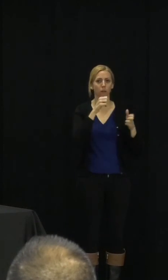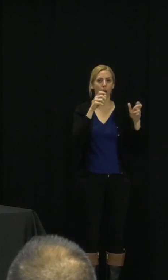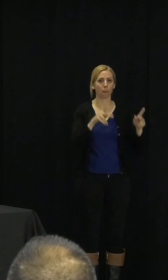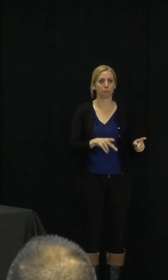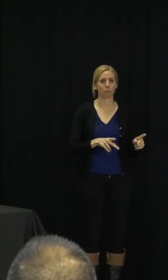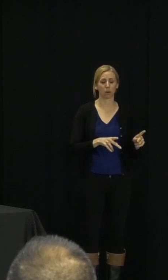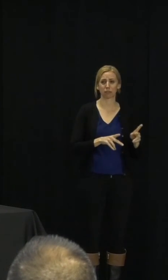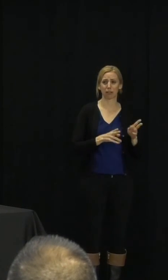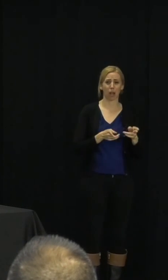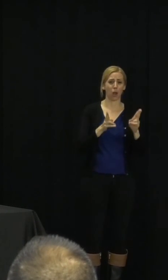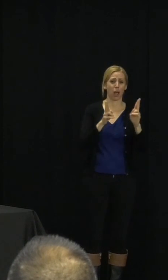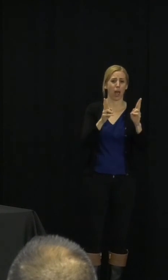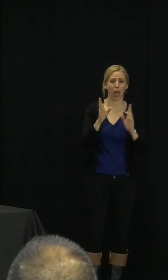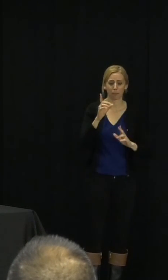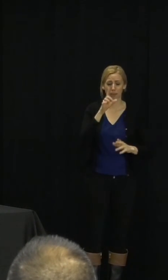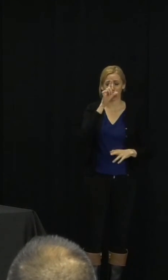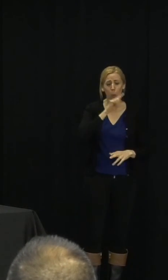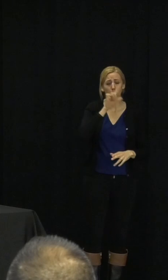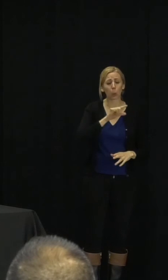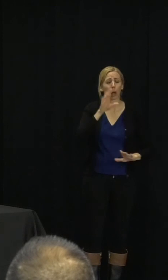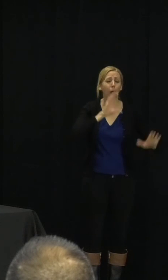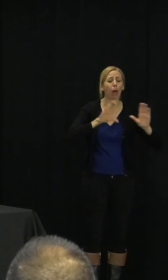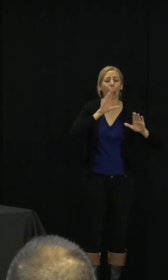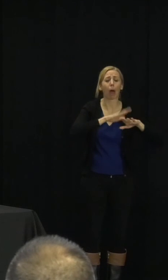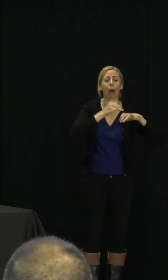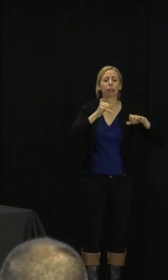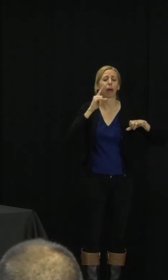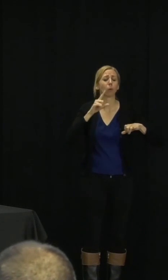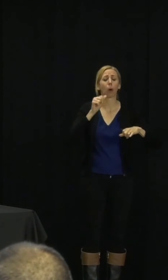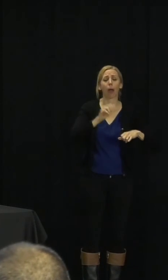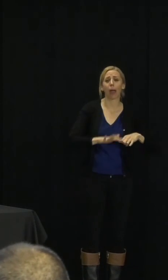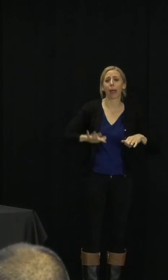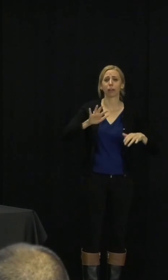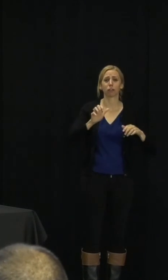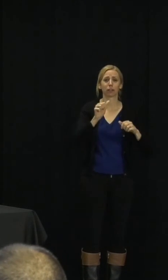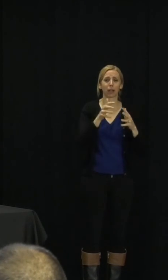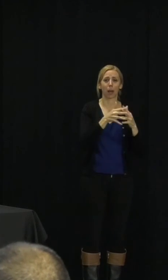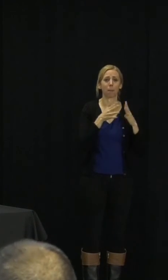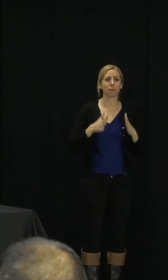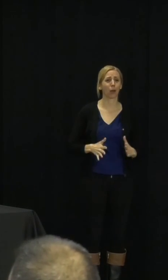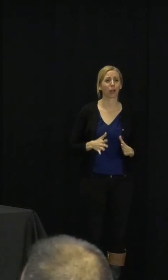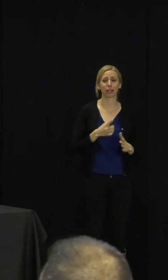also about how you package, how you market, and what kind of public commitment you make.